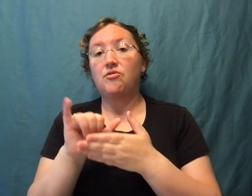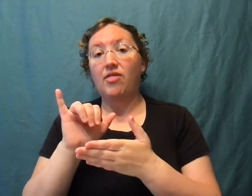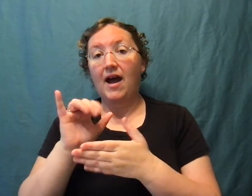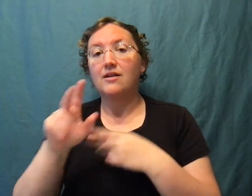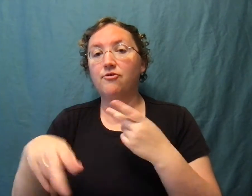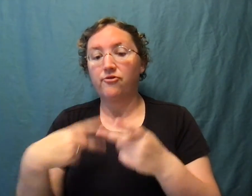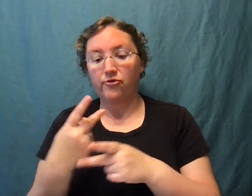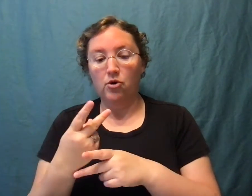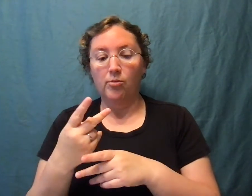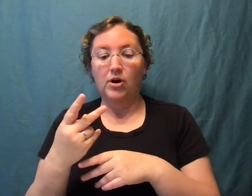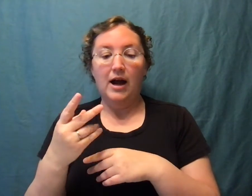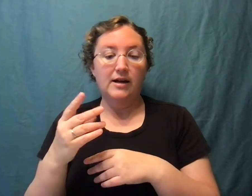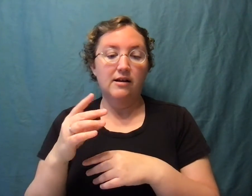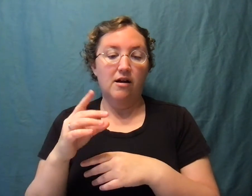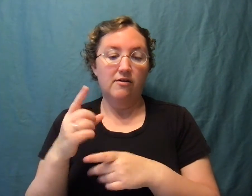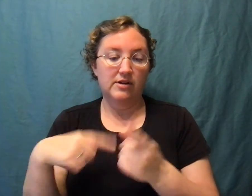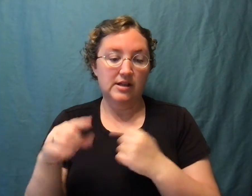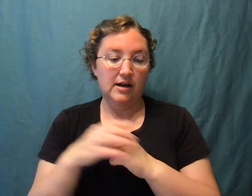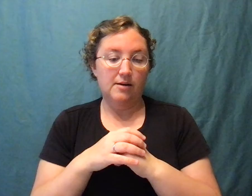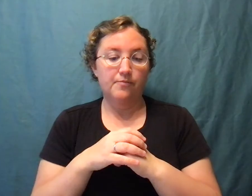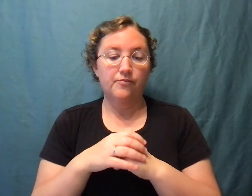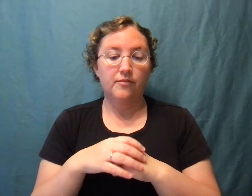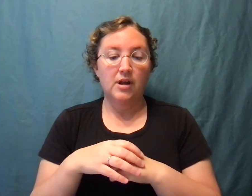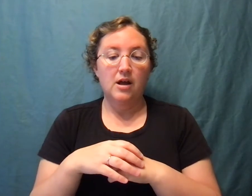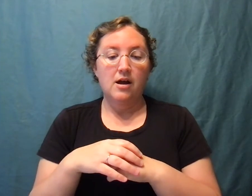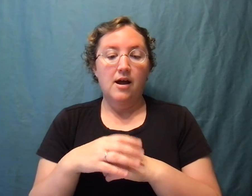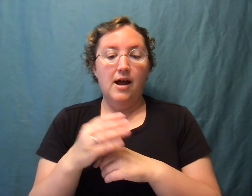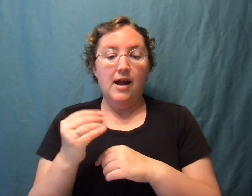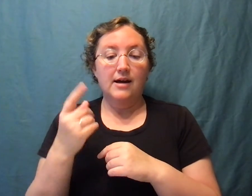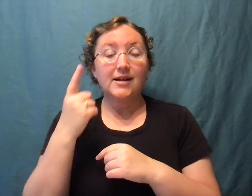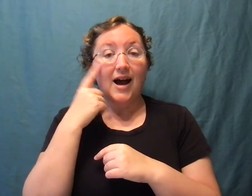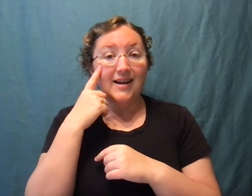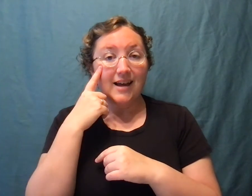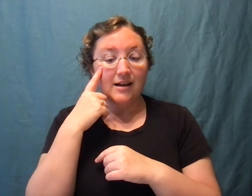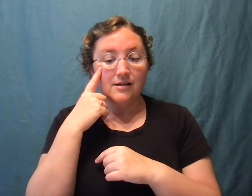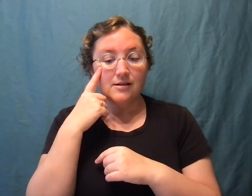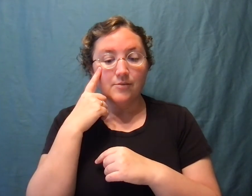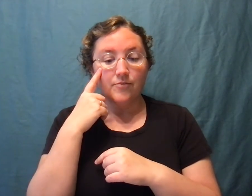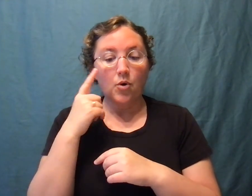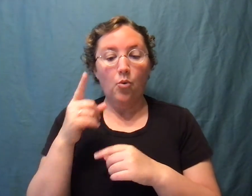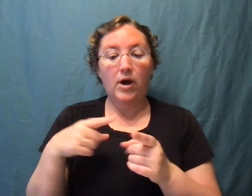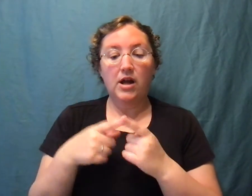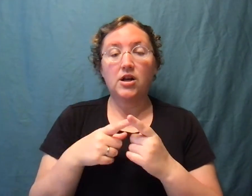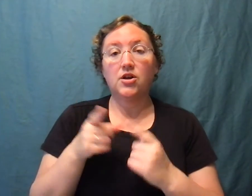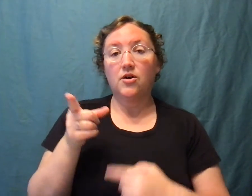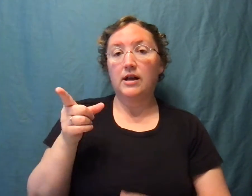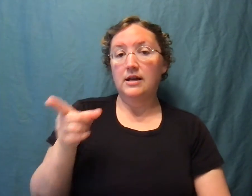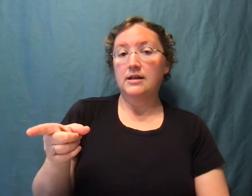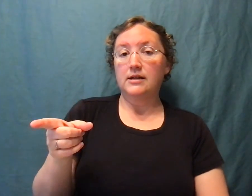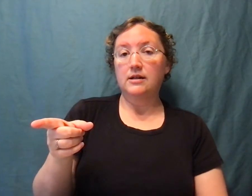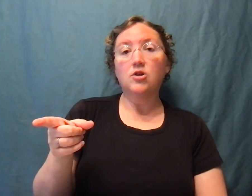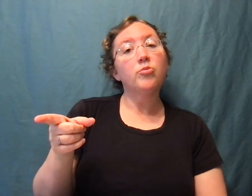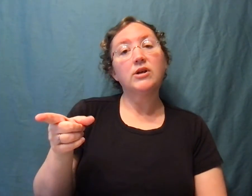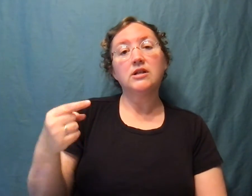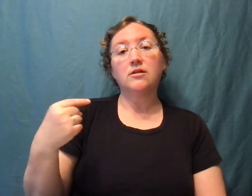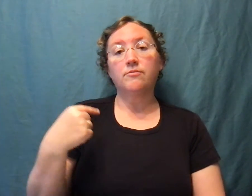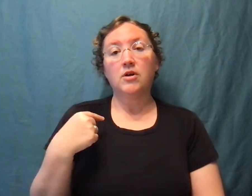that form or kind of signing. And eye gaze, when you're indexing or pointing